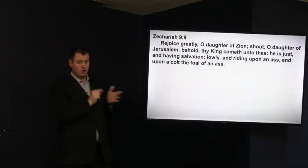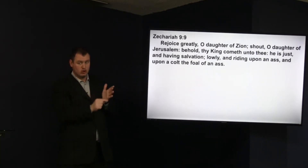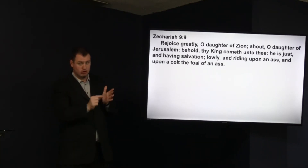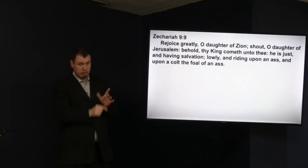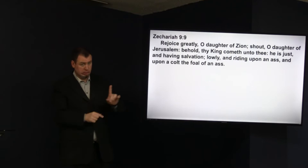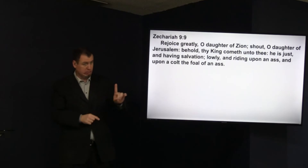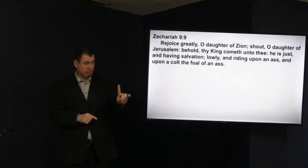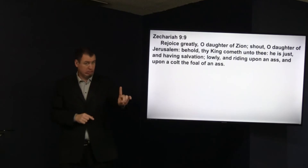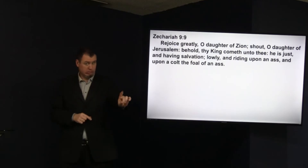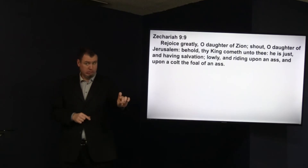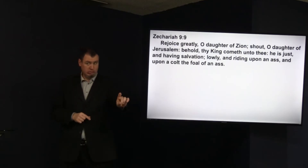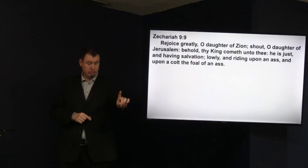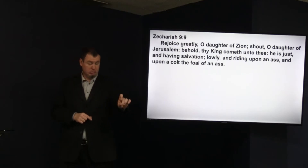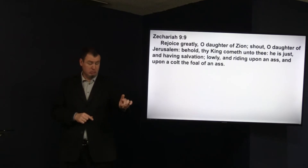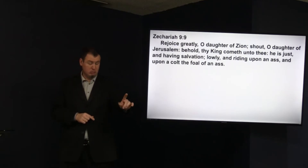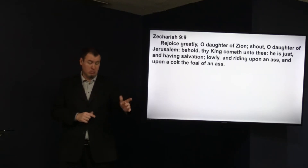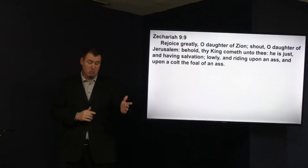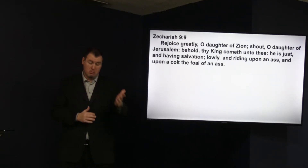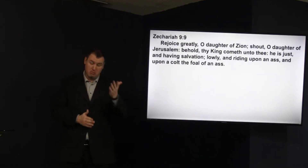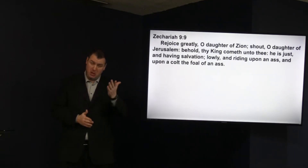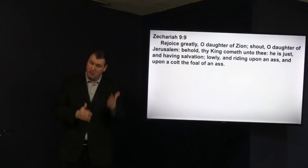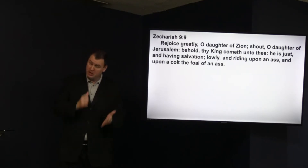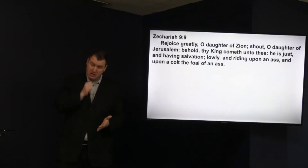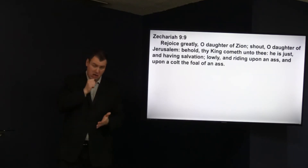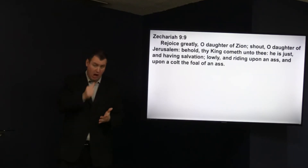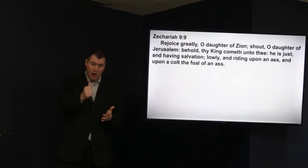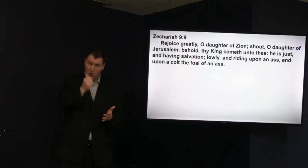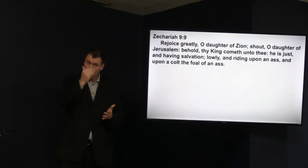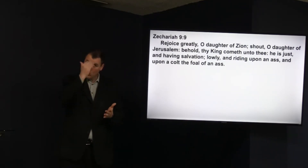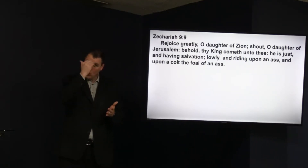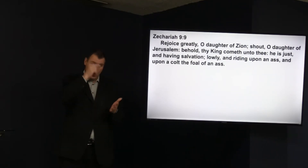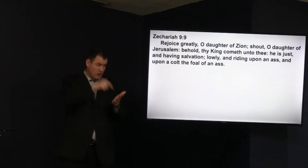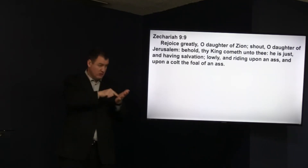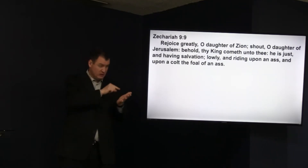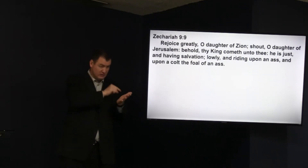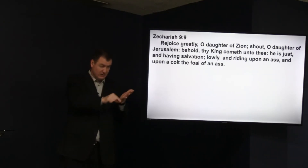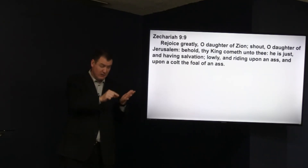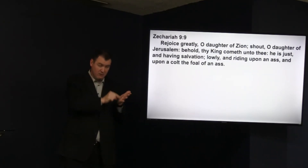everyone knows about this prophecy. Maybe